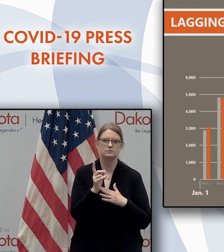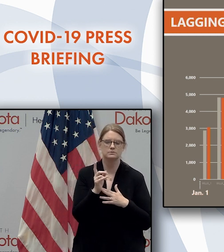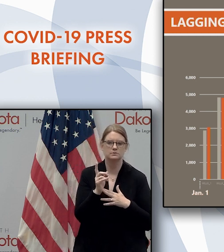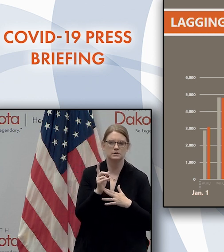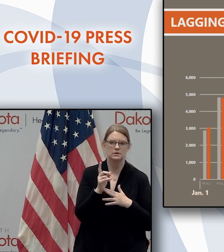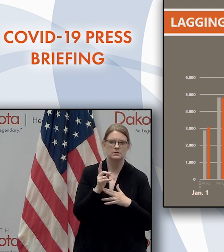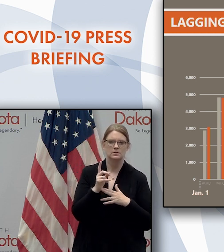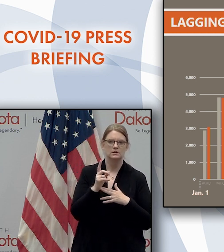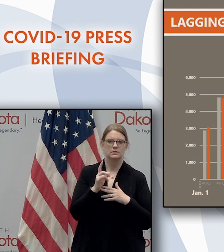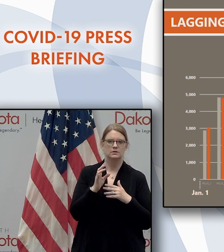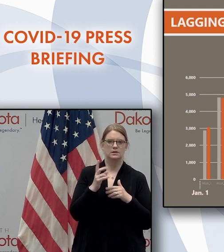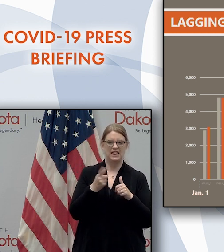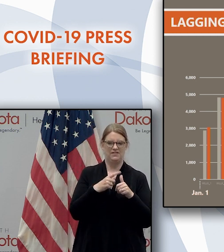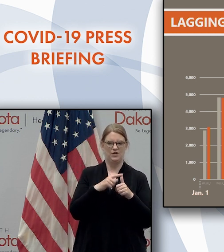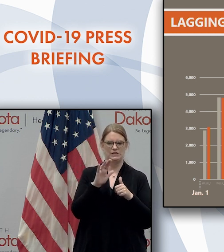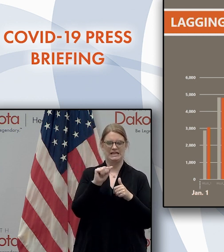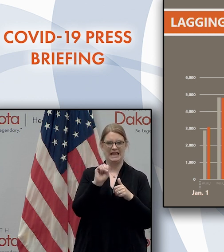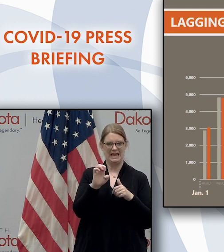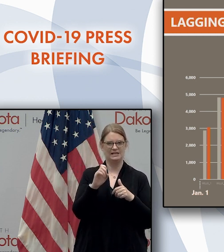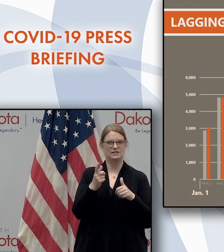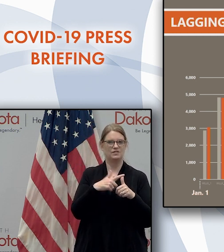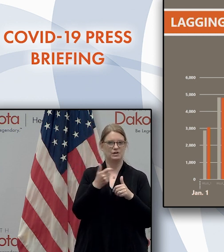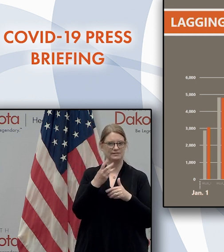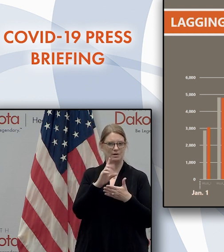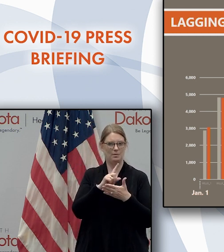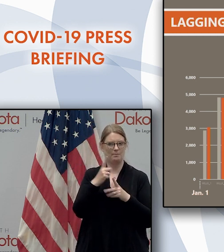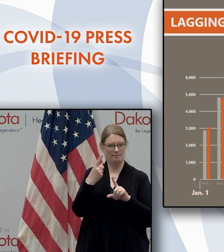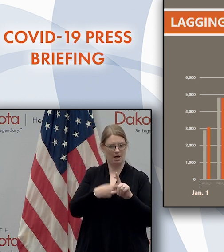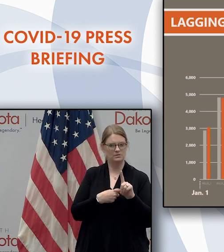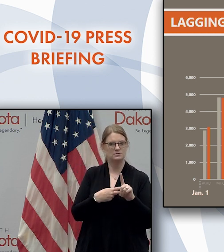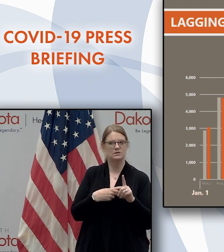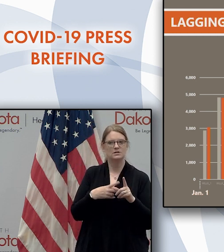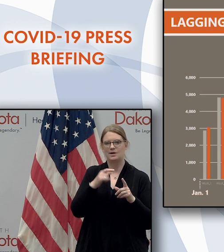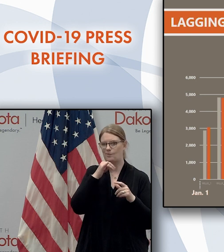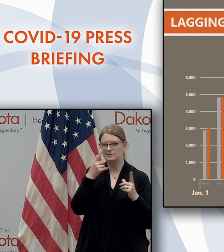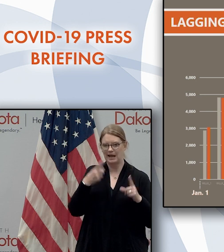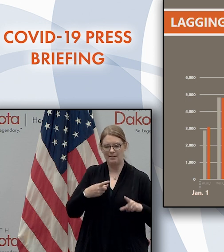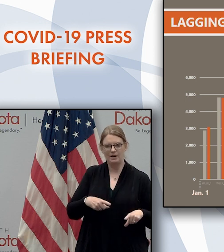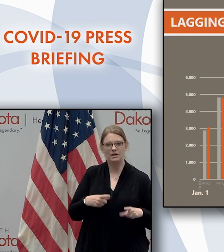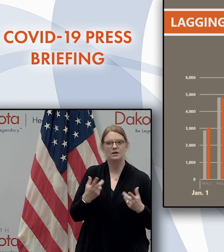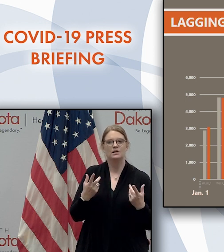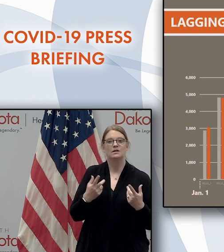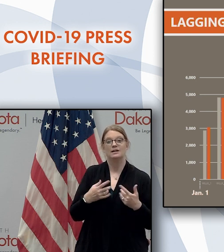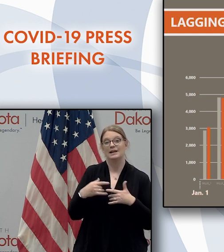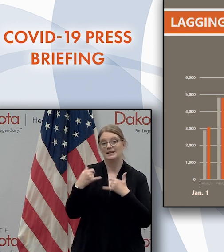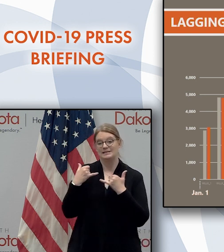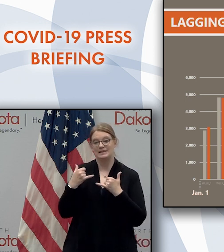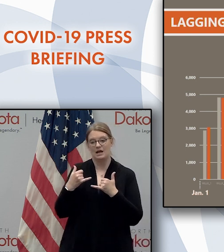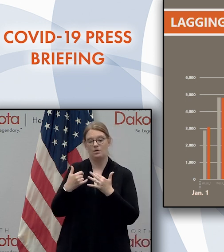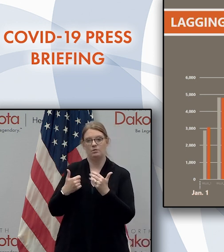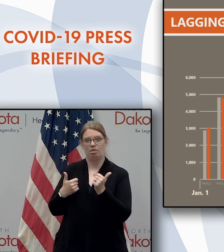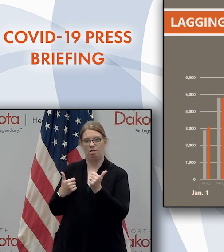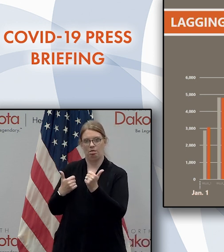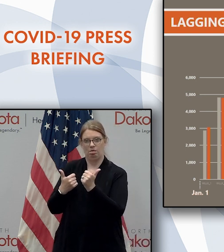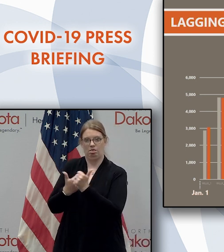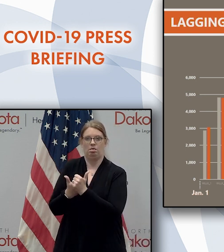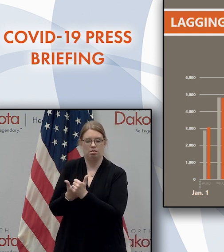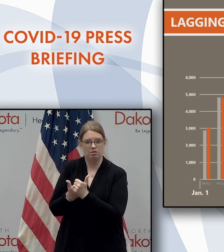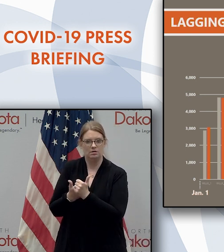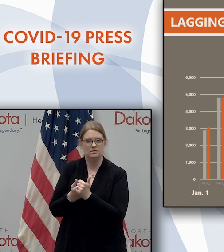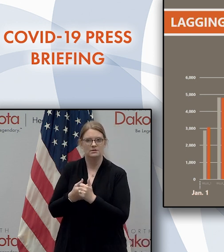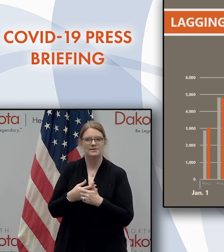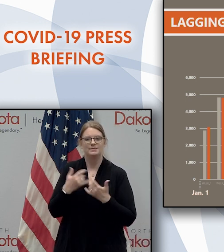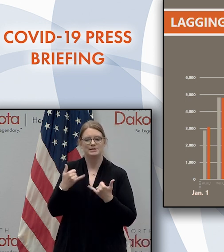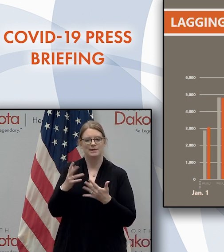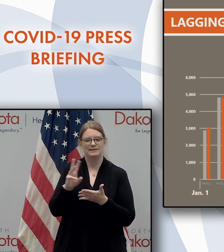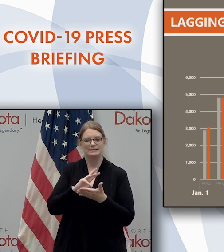time of this after the first case and for the first couple months. That wasn't happening. And now we've got some catch up to do between now and the